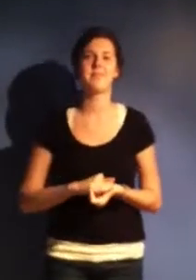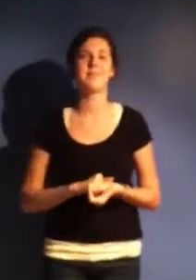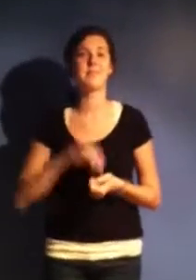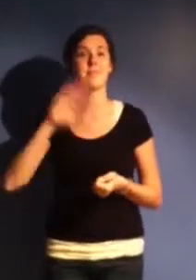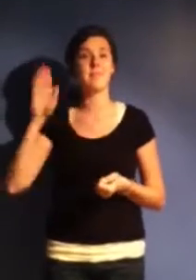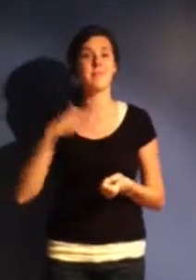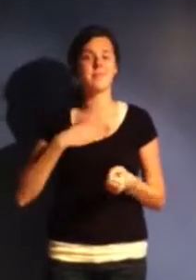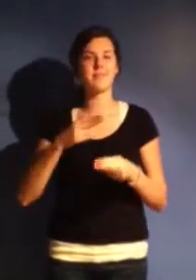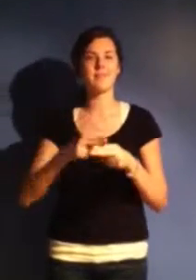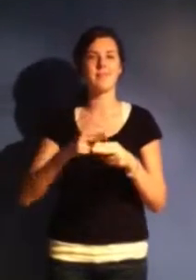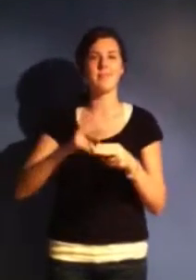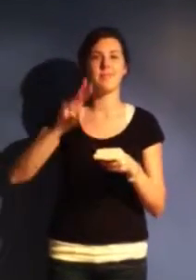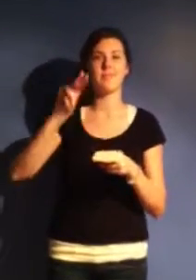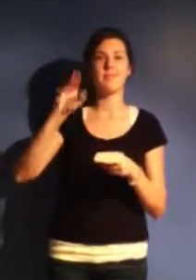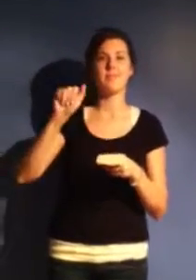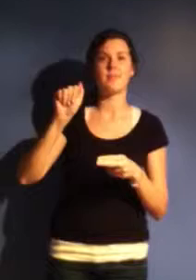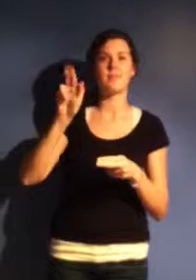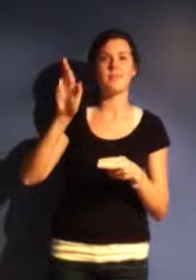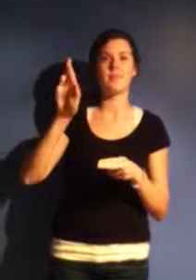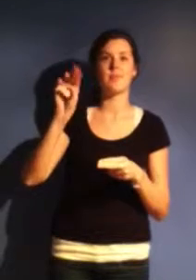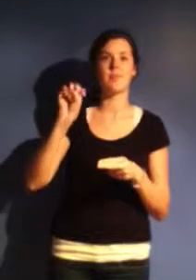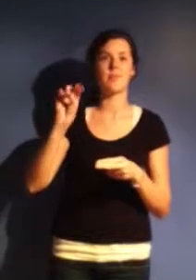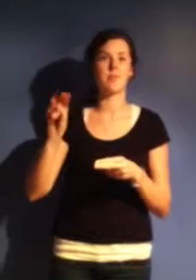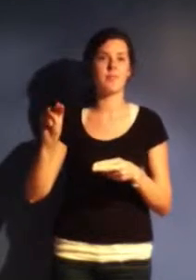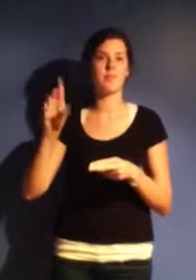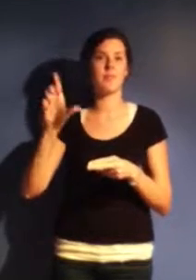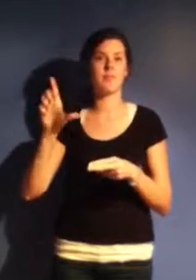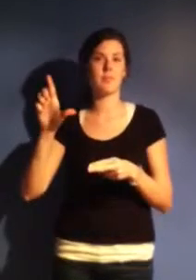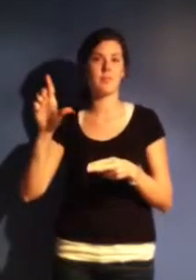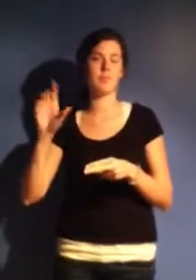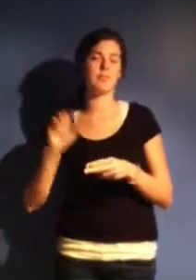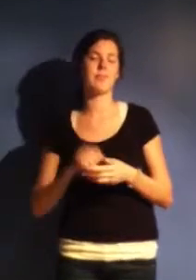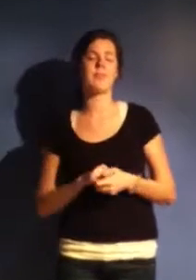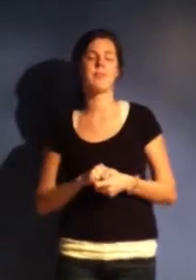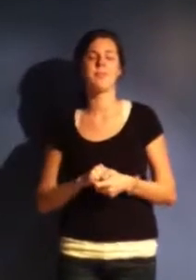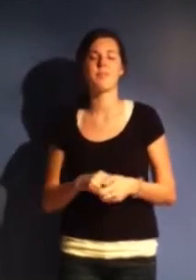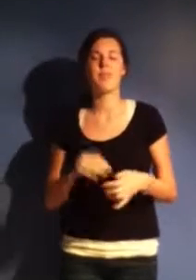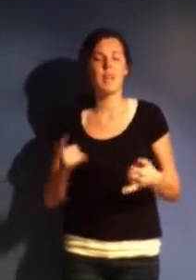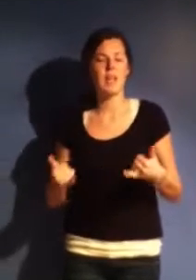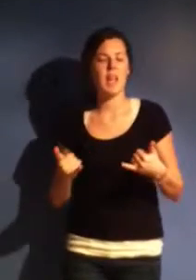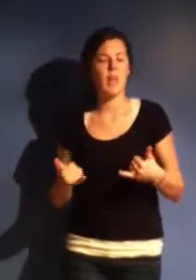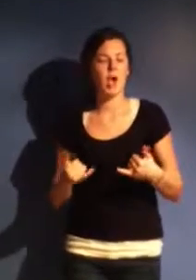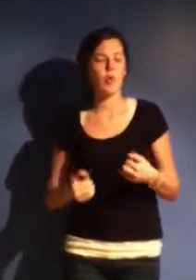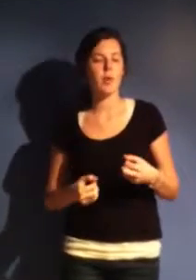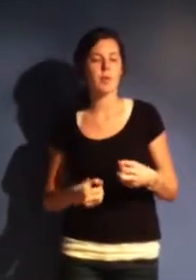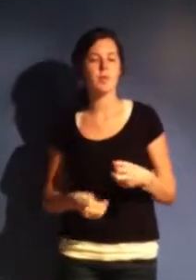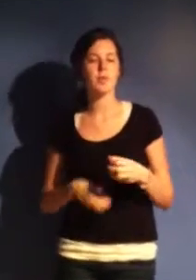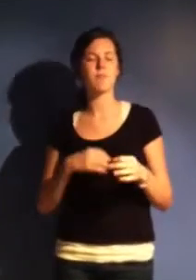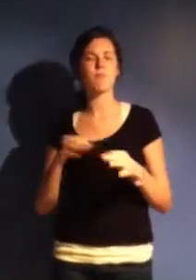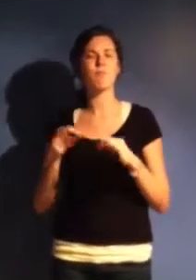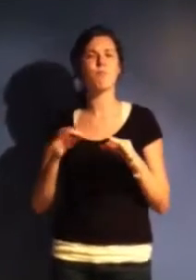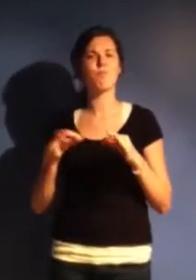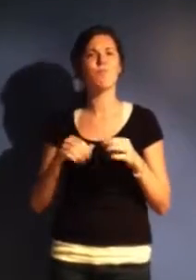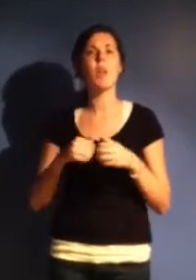Hello, my name is Maureen Lunis. Today I'm going to share with you how to make an appetizer that is